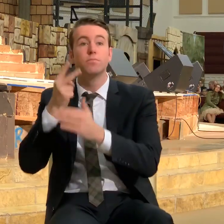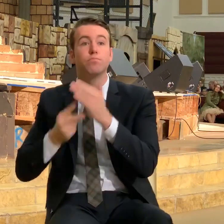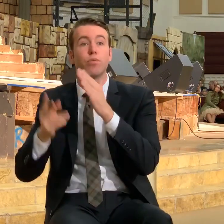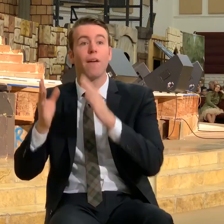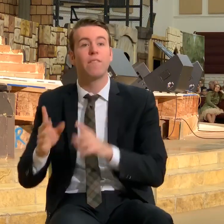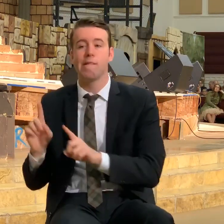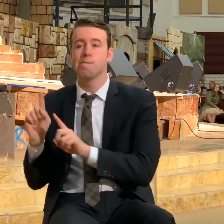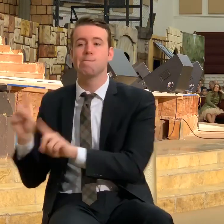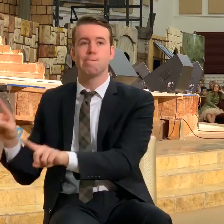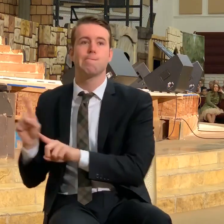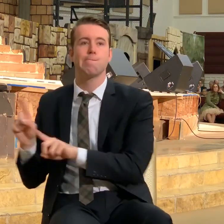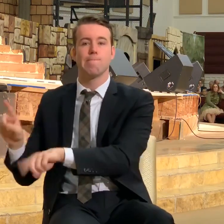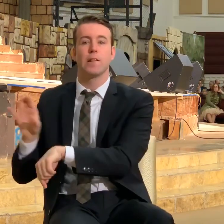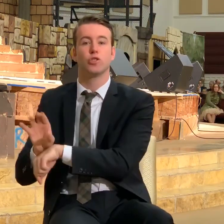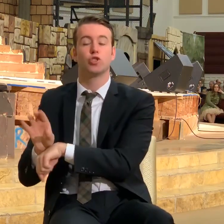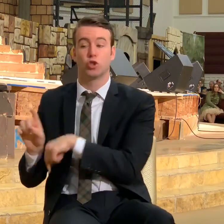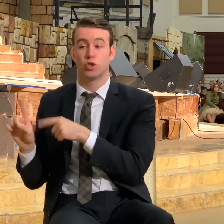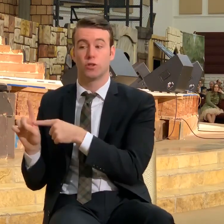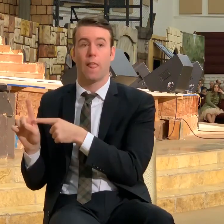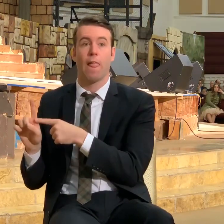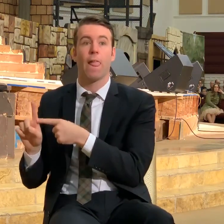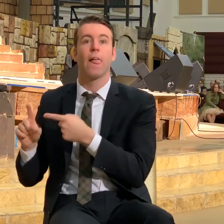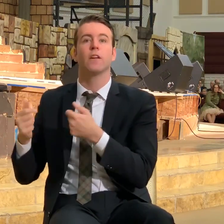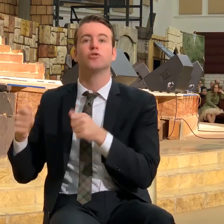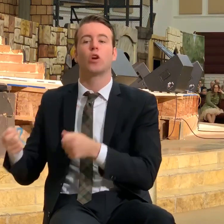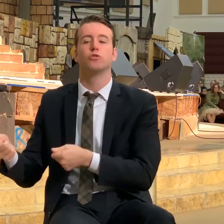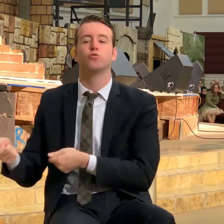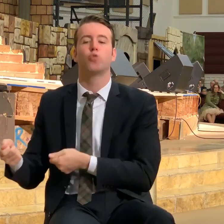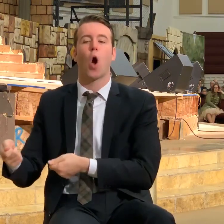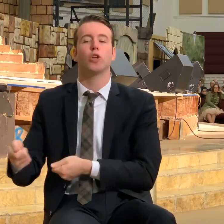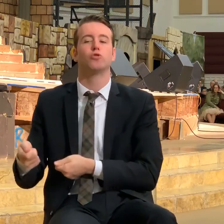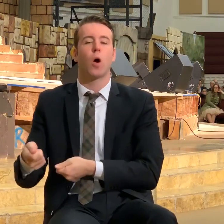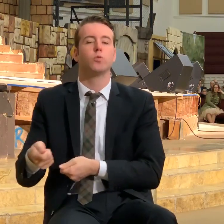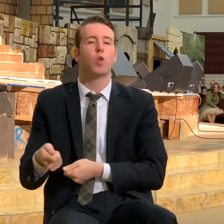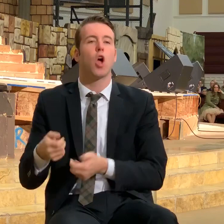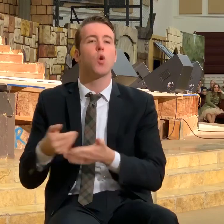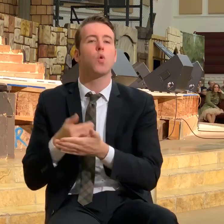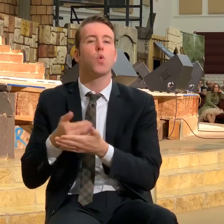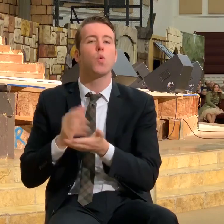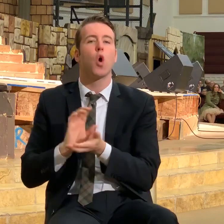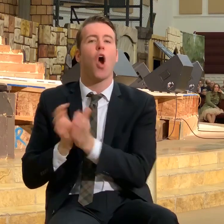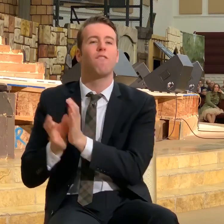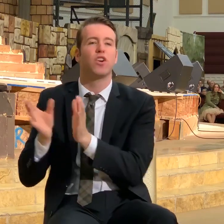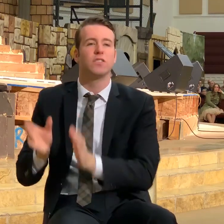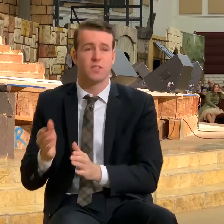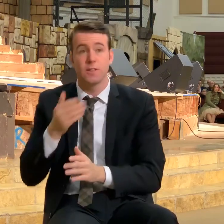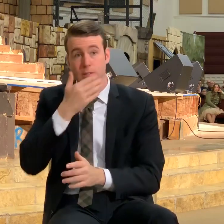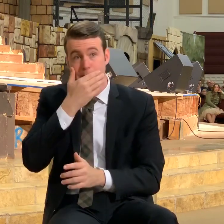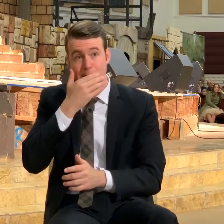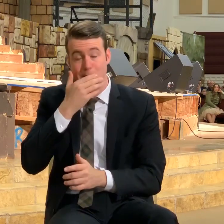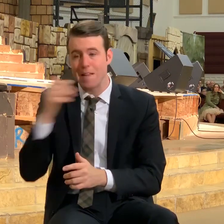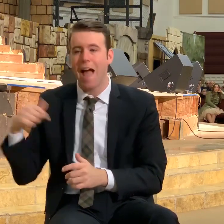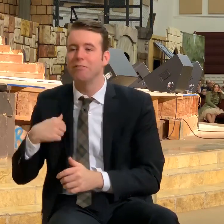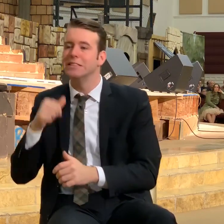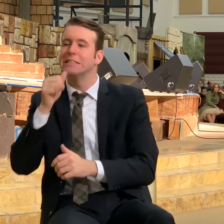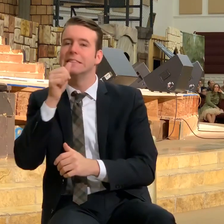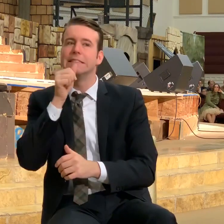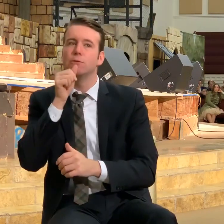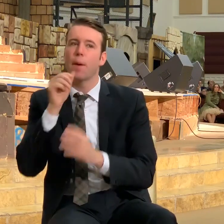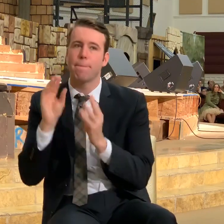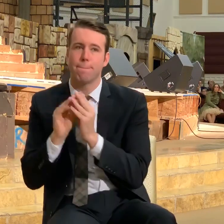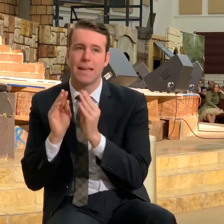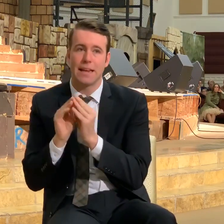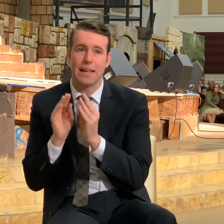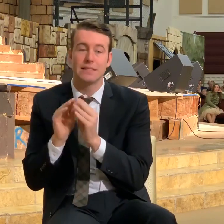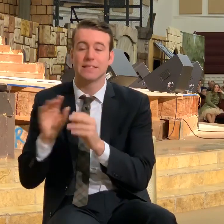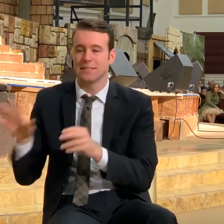to church that had begun to draw new converts to him, and was having secret meetings